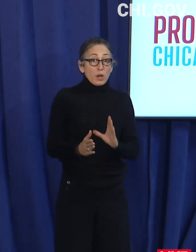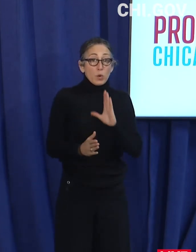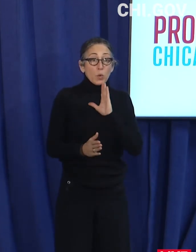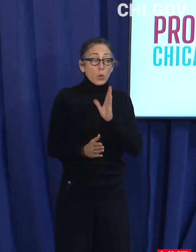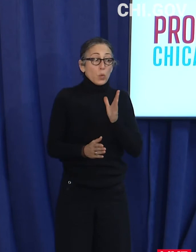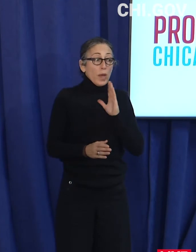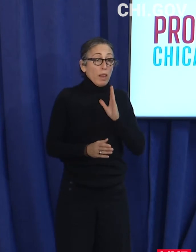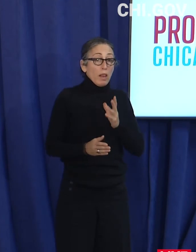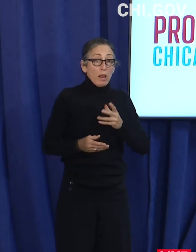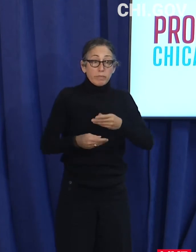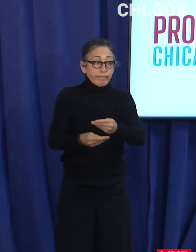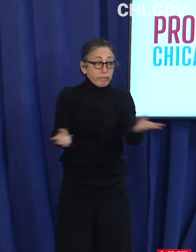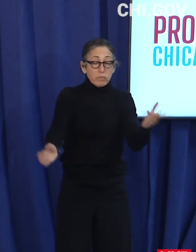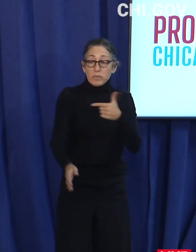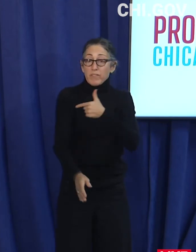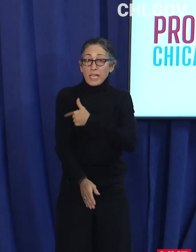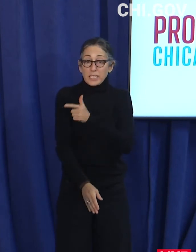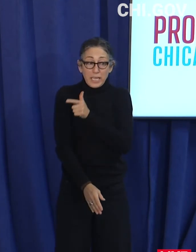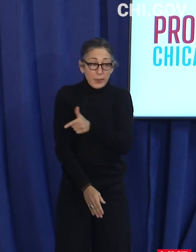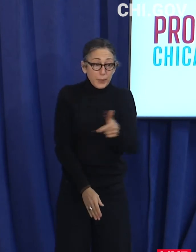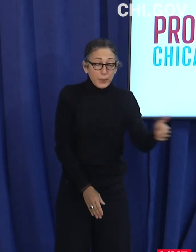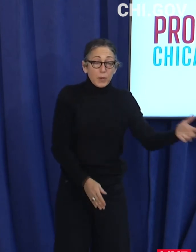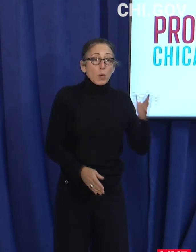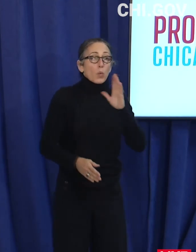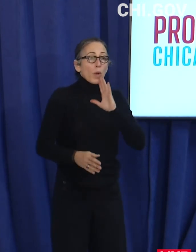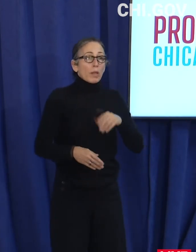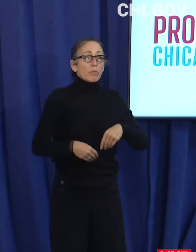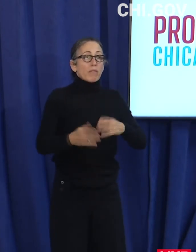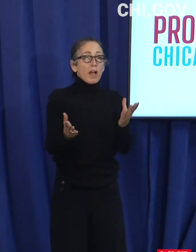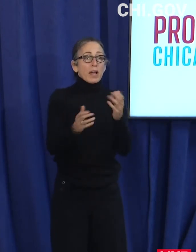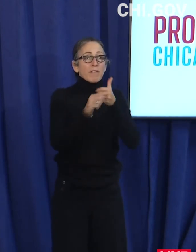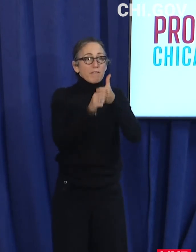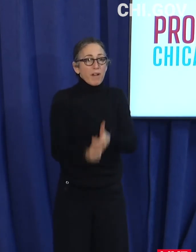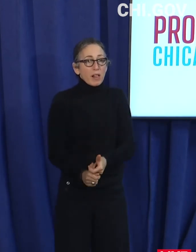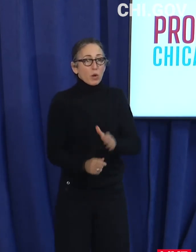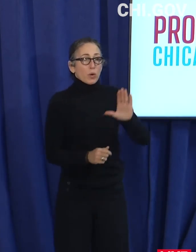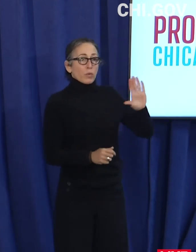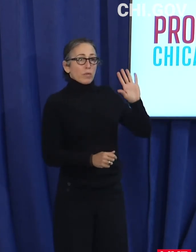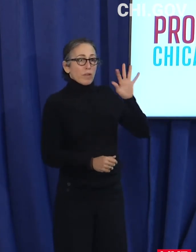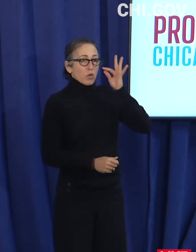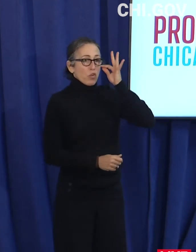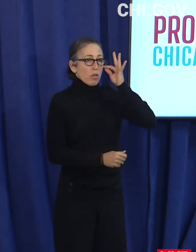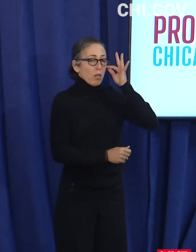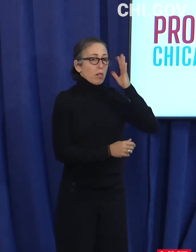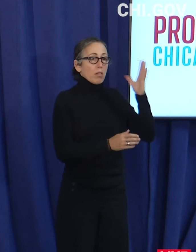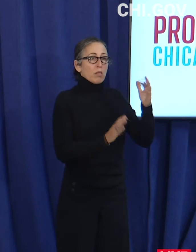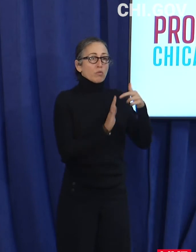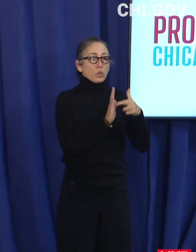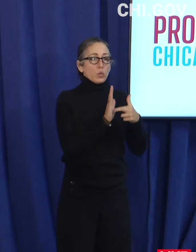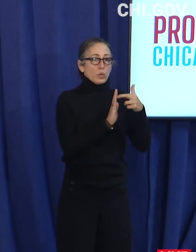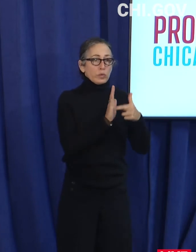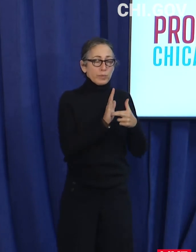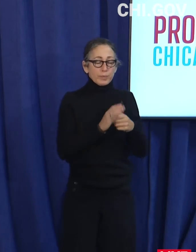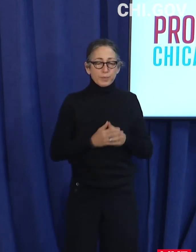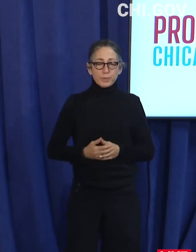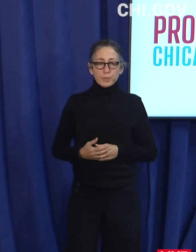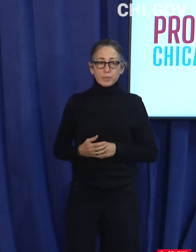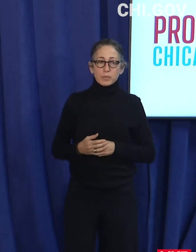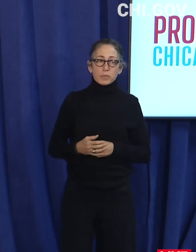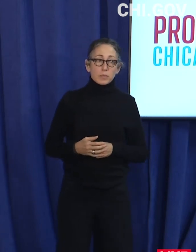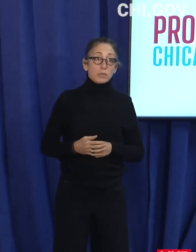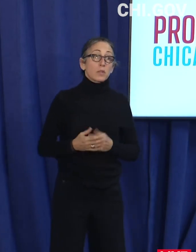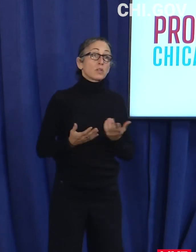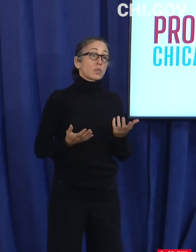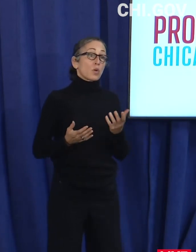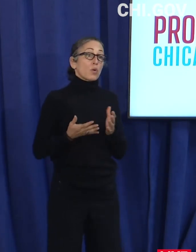vaccinating, has to certify that they will provide vaccine following these guidelines. So all